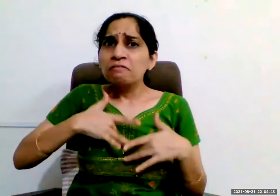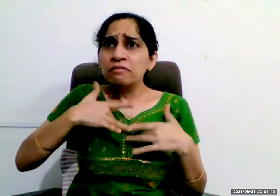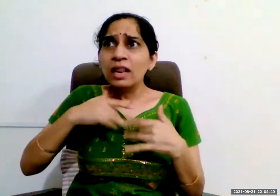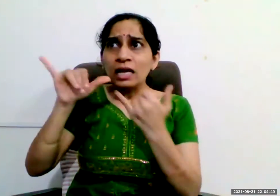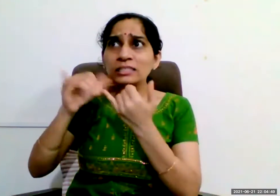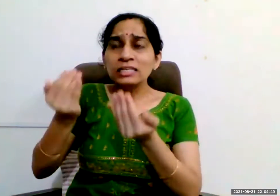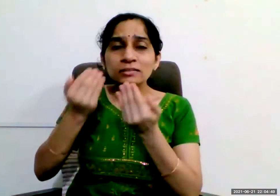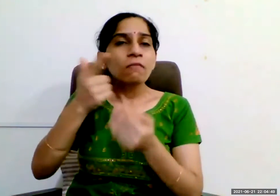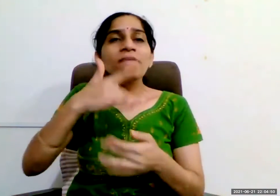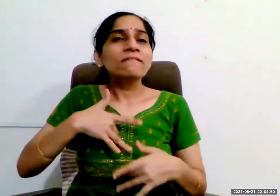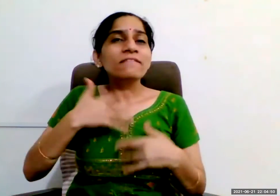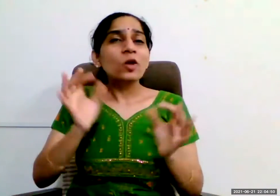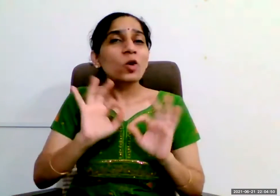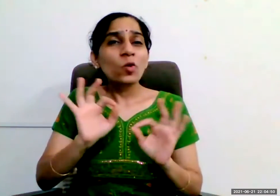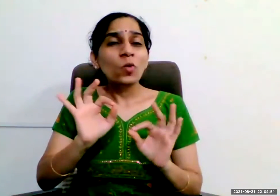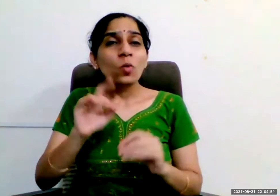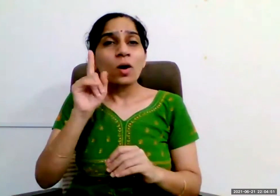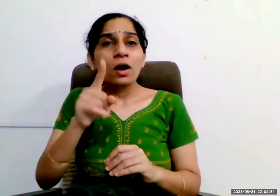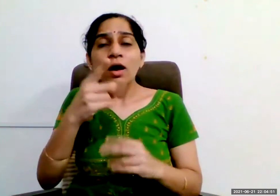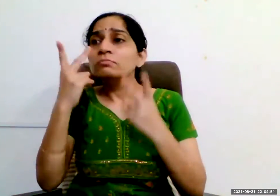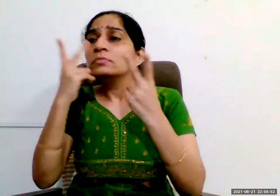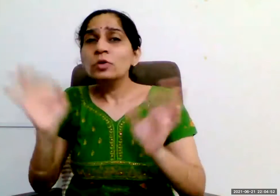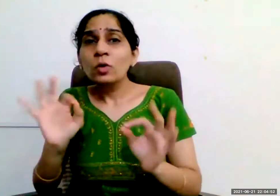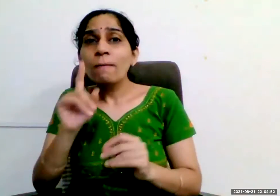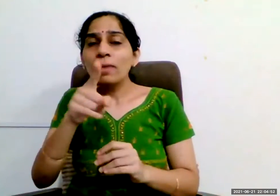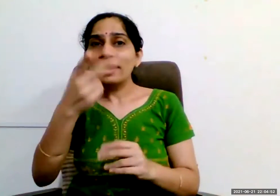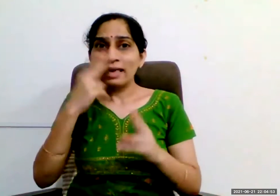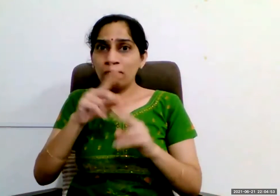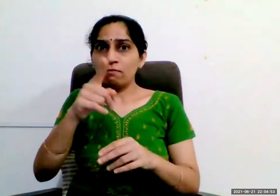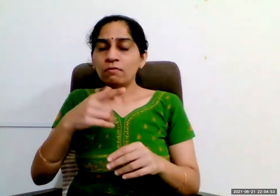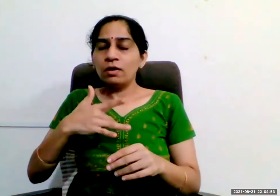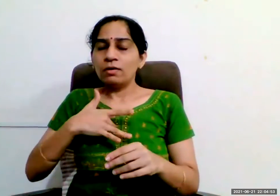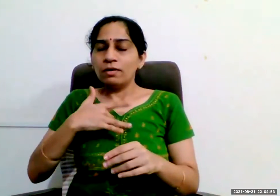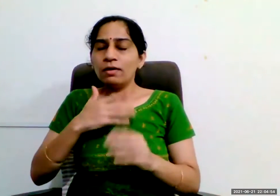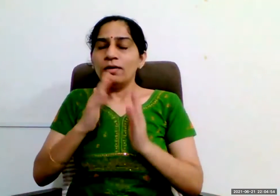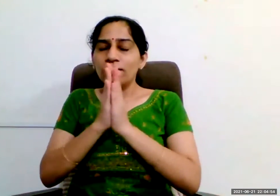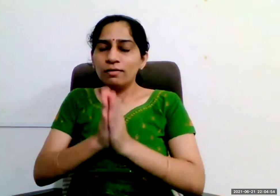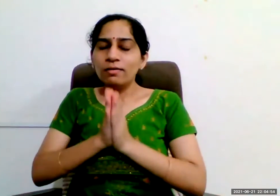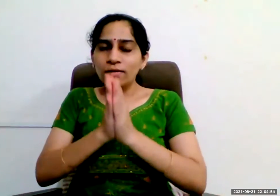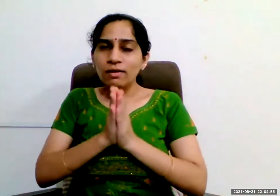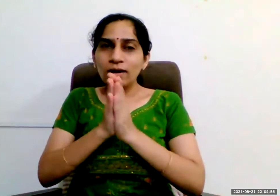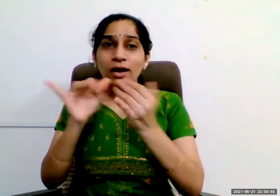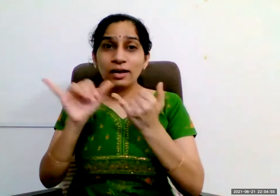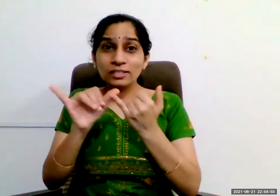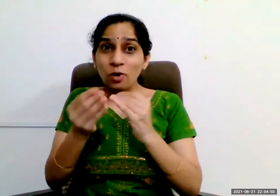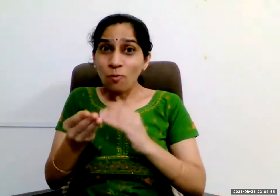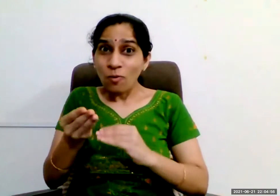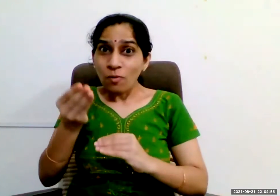realizing him, when you start worshipping Krishna, you will start feeling that presence in his life, in